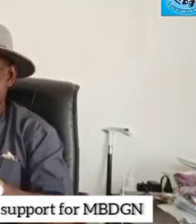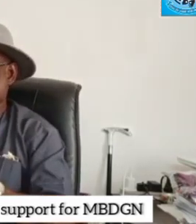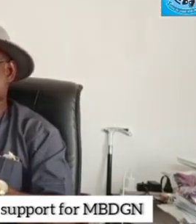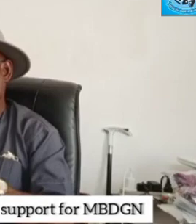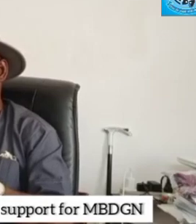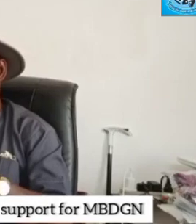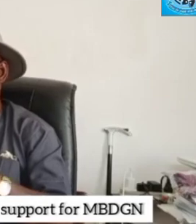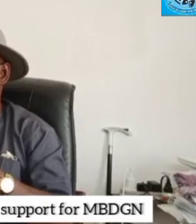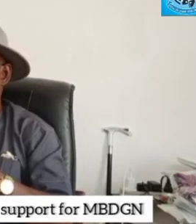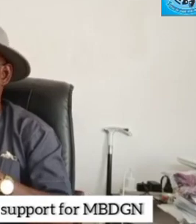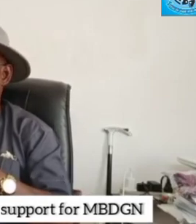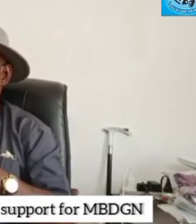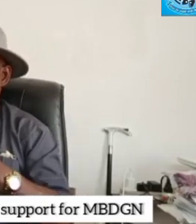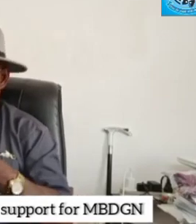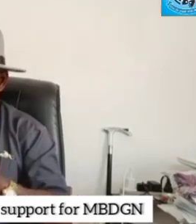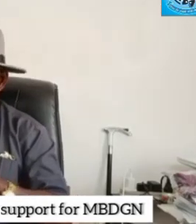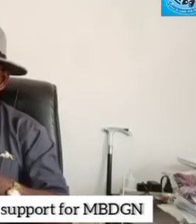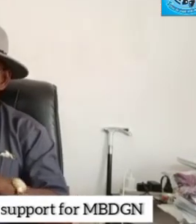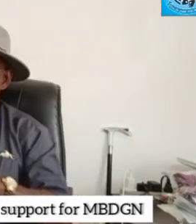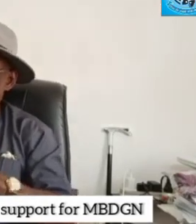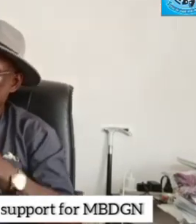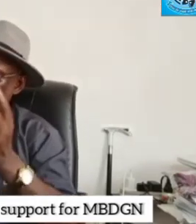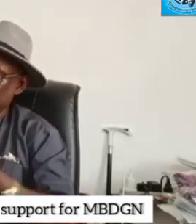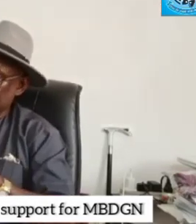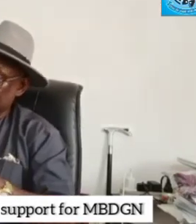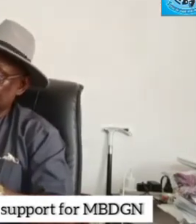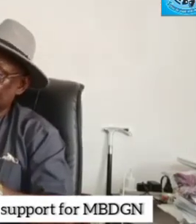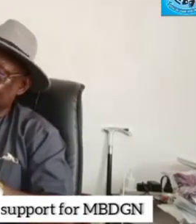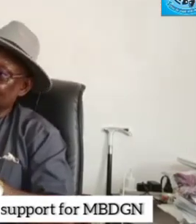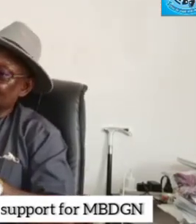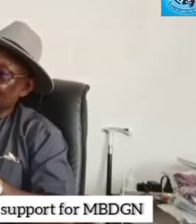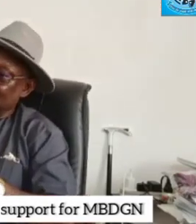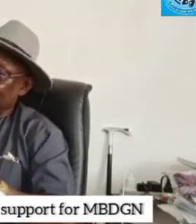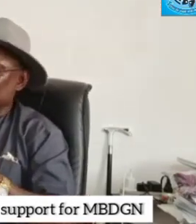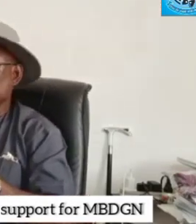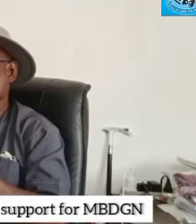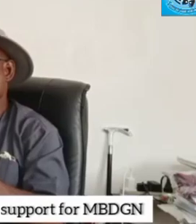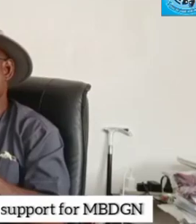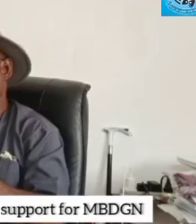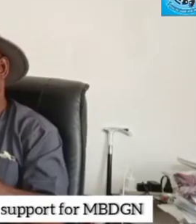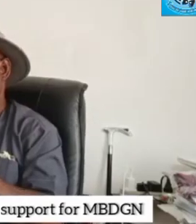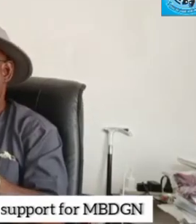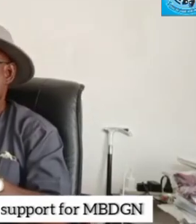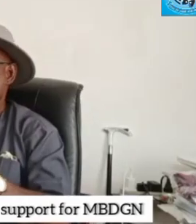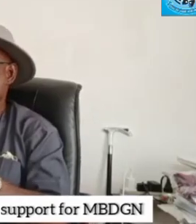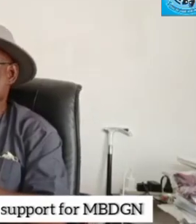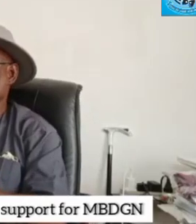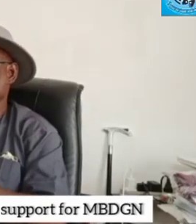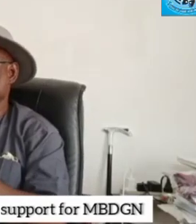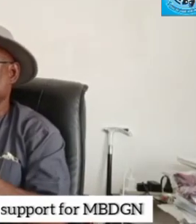we make the second report. This is this. Then we'll read and remind